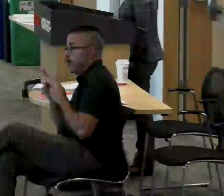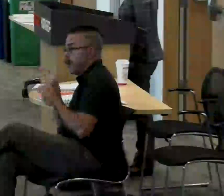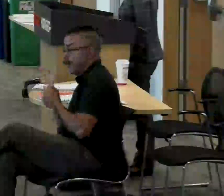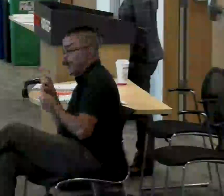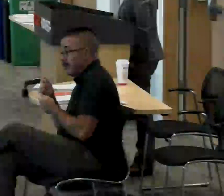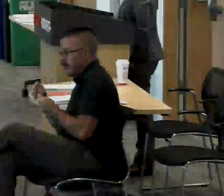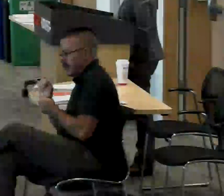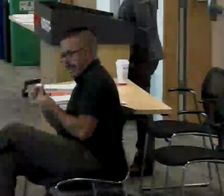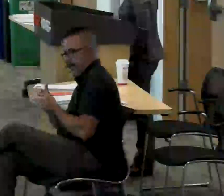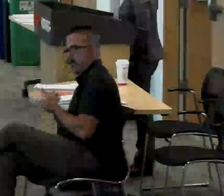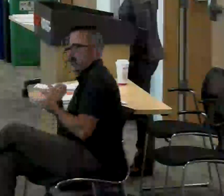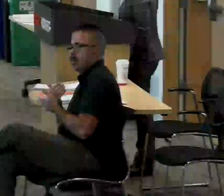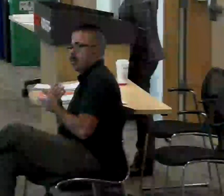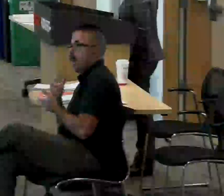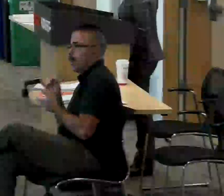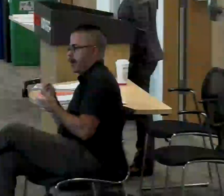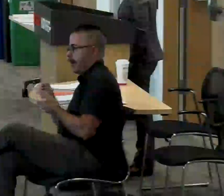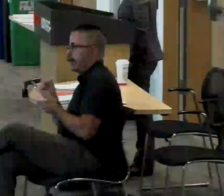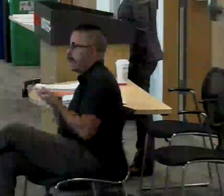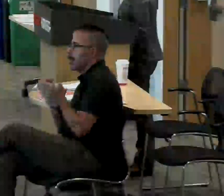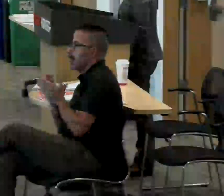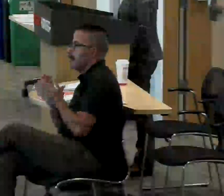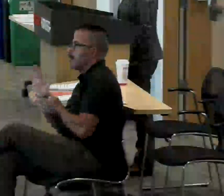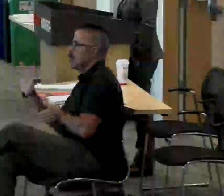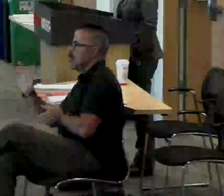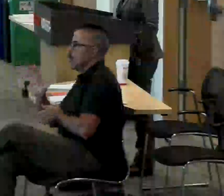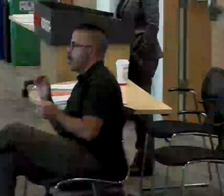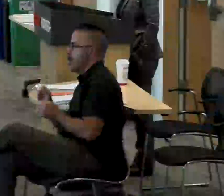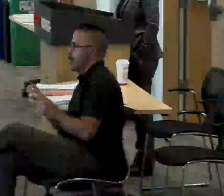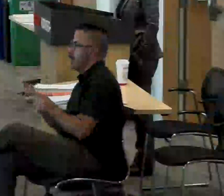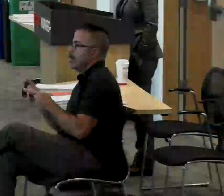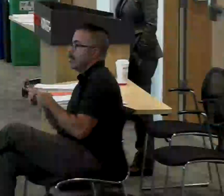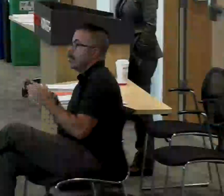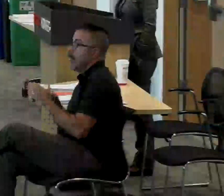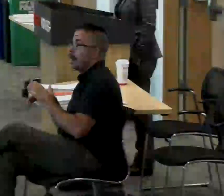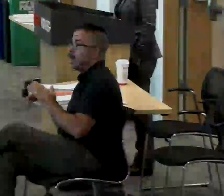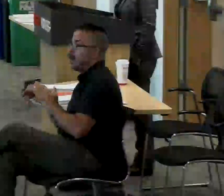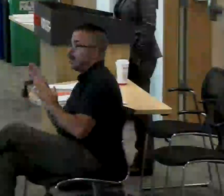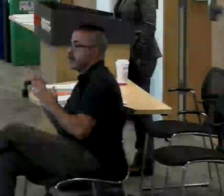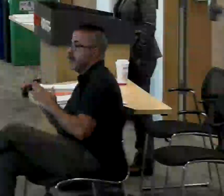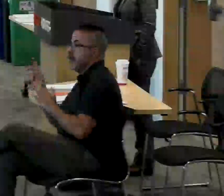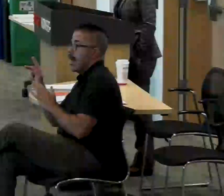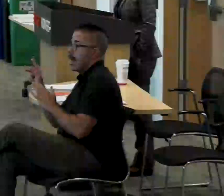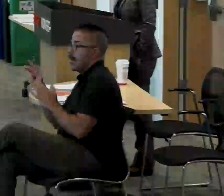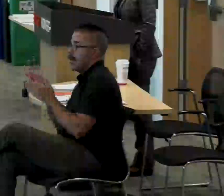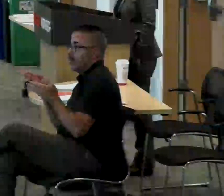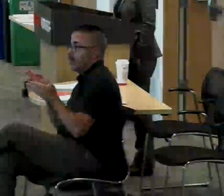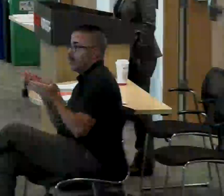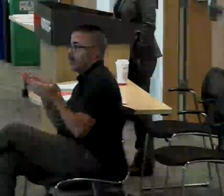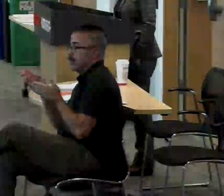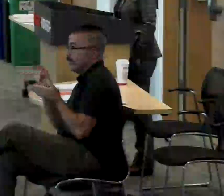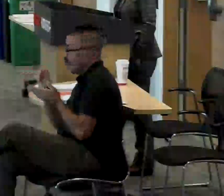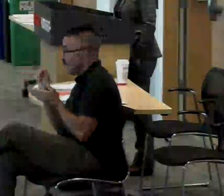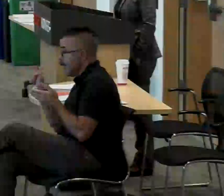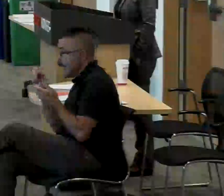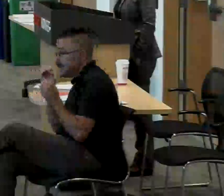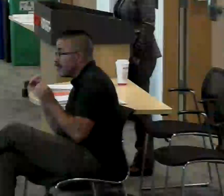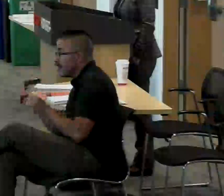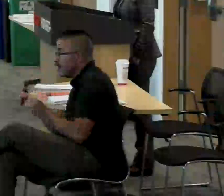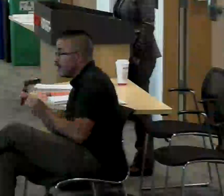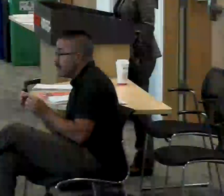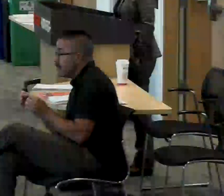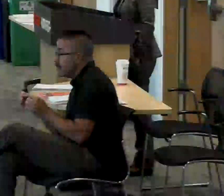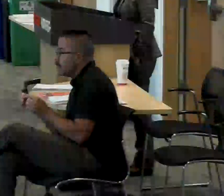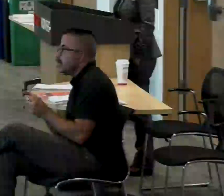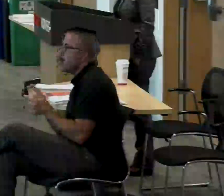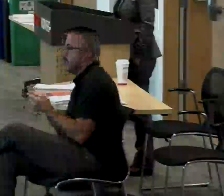it's an opportunity to access banking services that are tax-free and